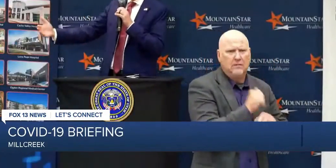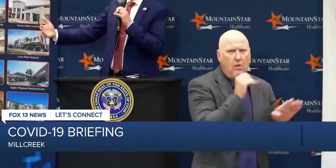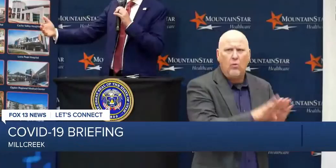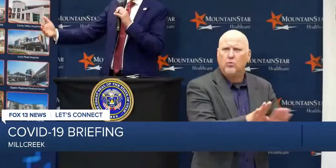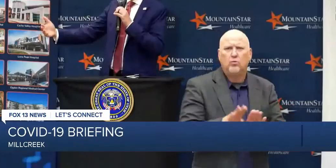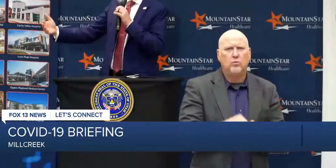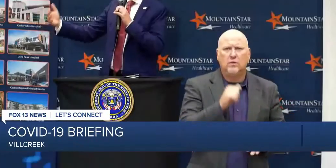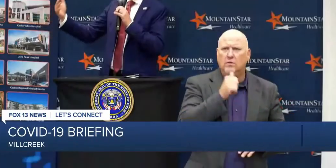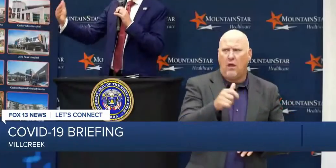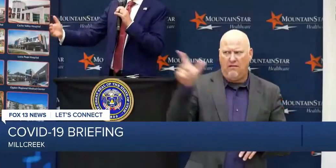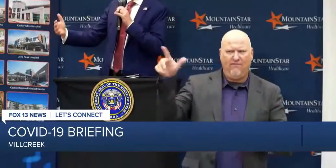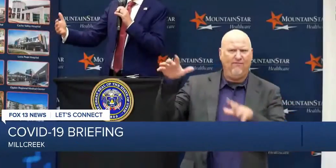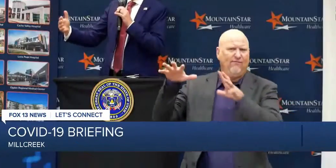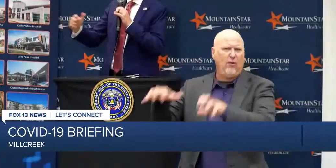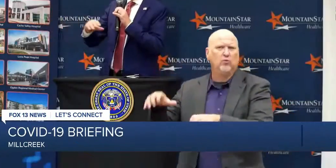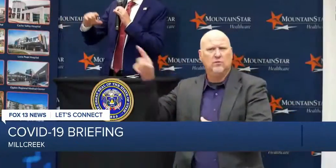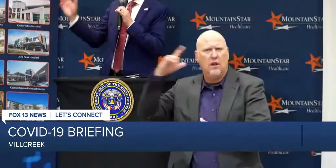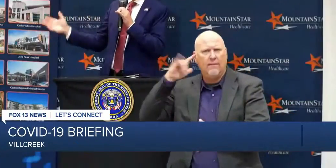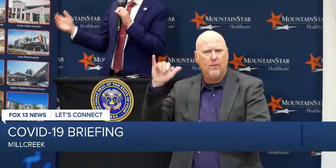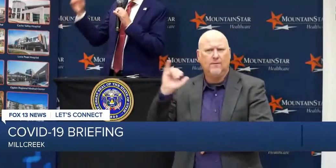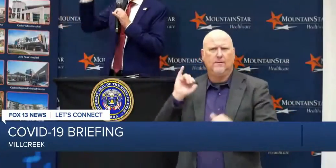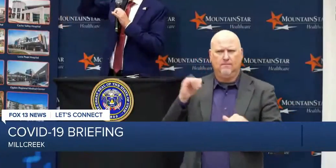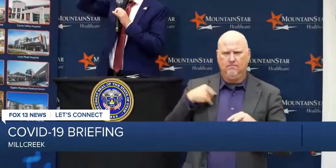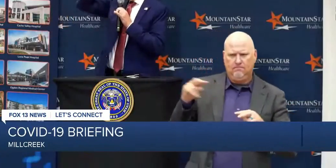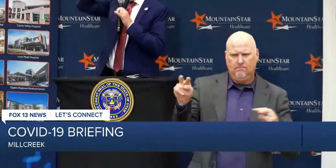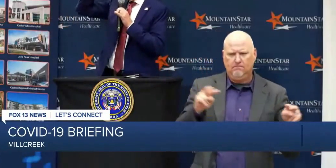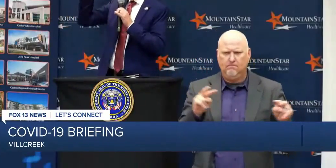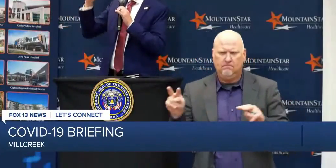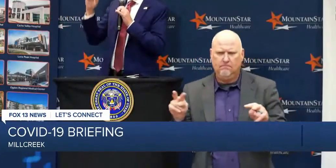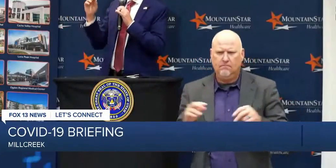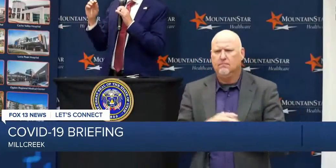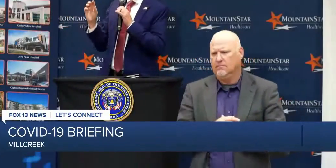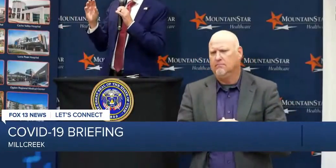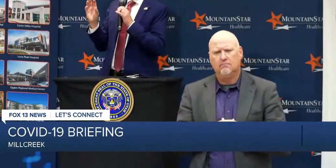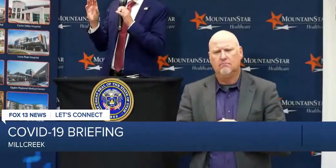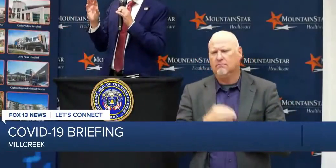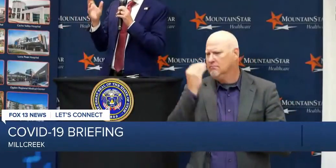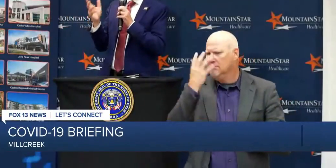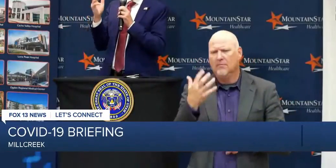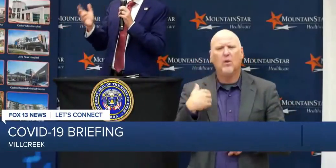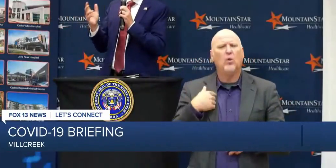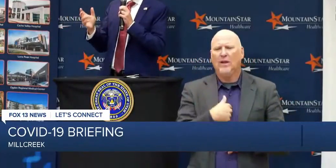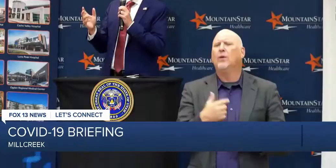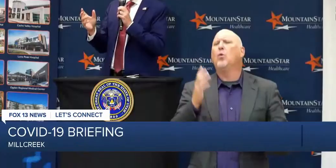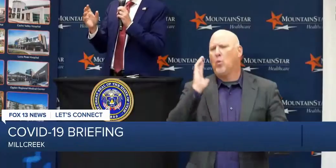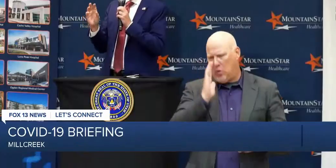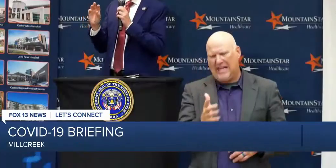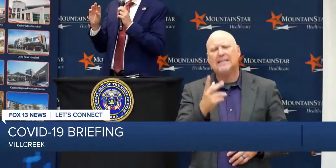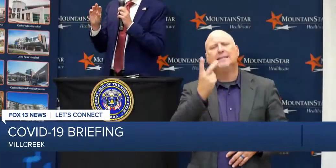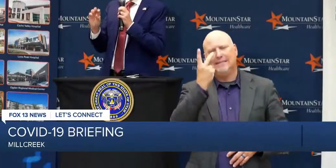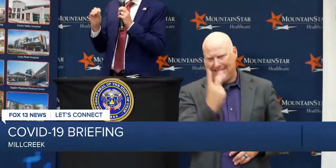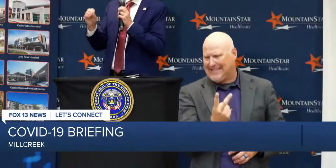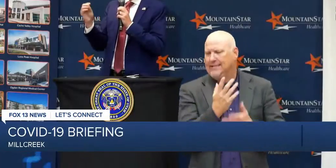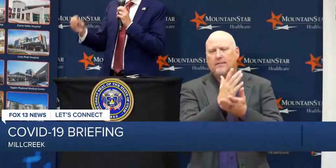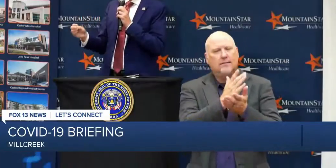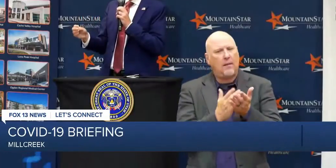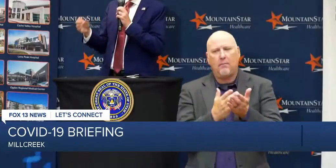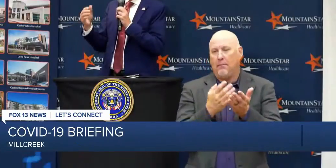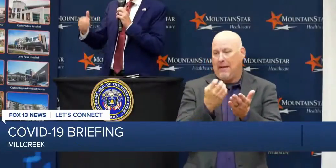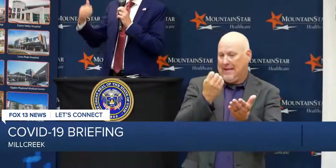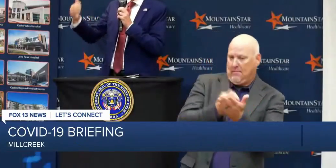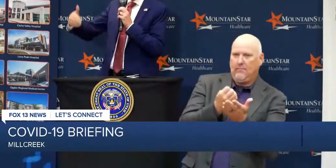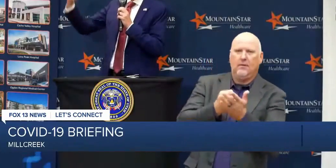act differently because there is so much spread out there. And that's where, I mean, it's easy to say that this pandemic